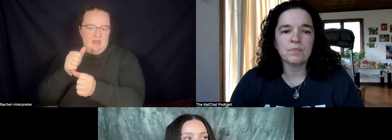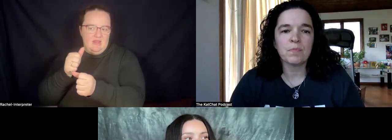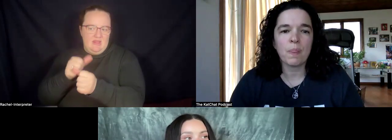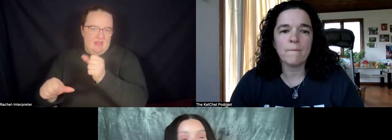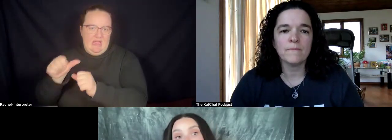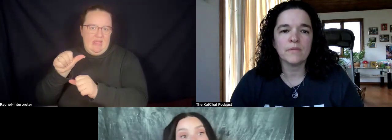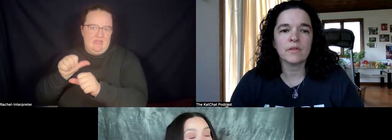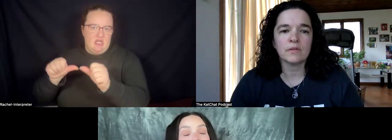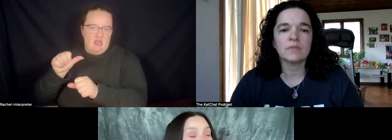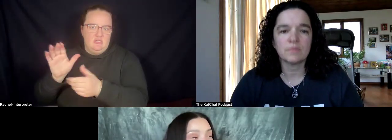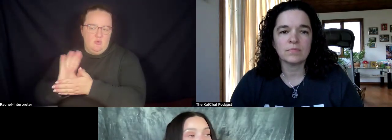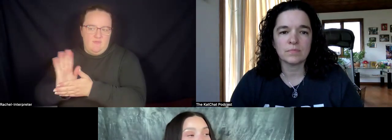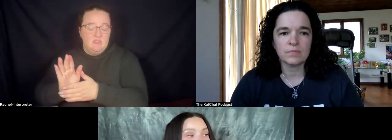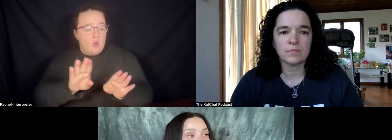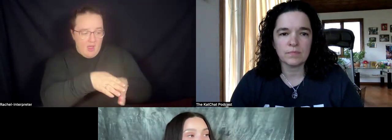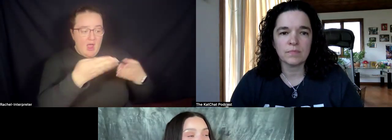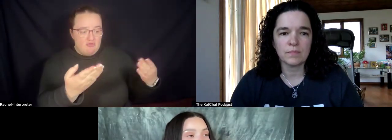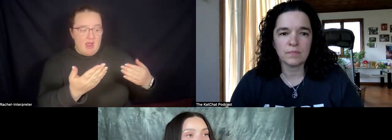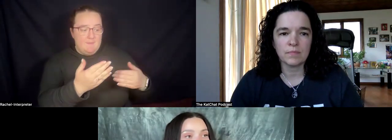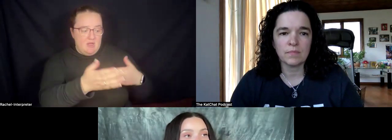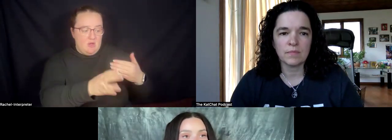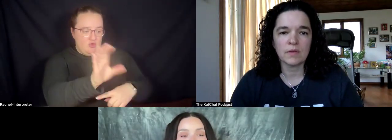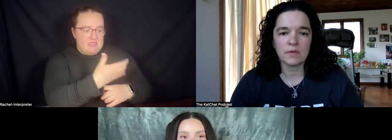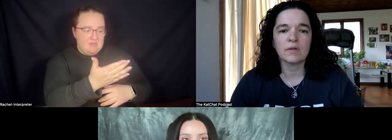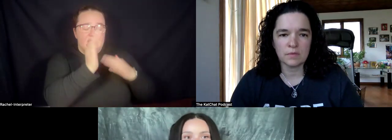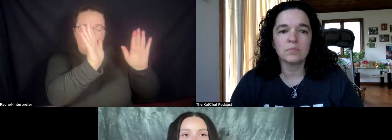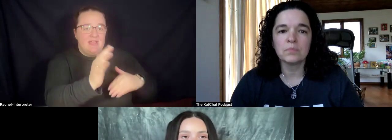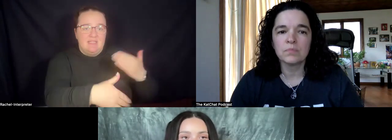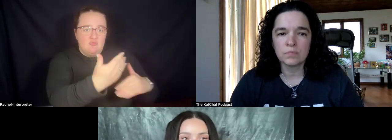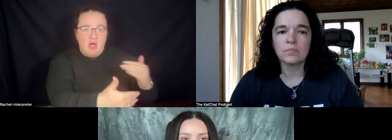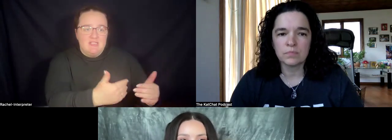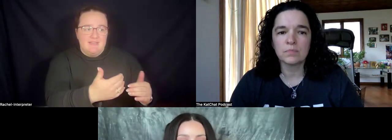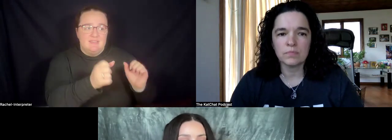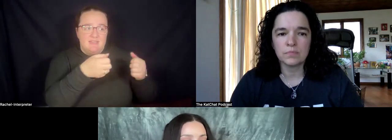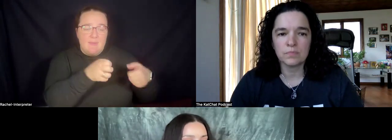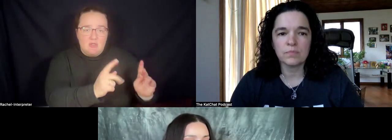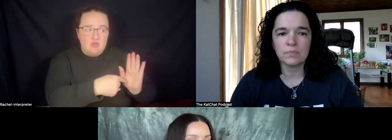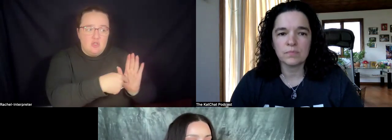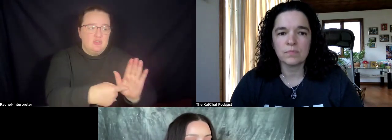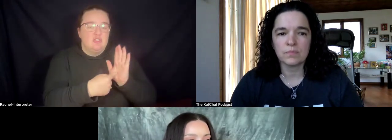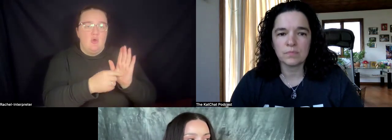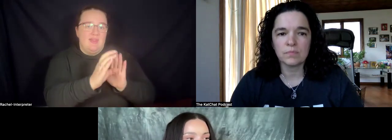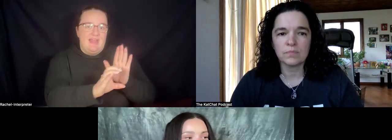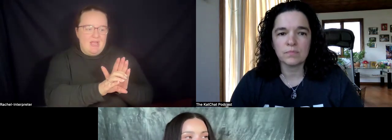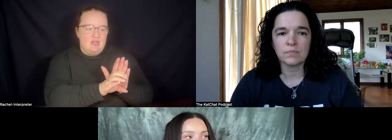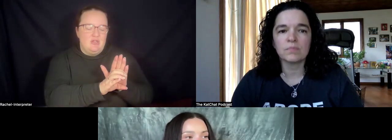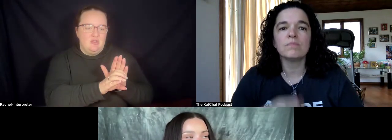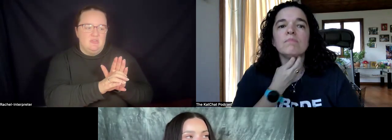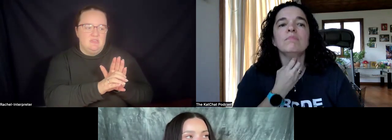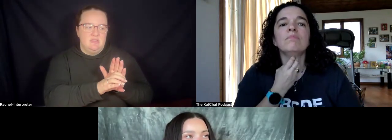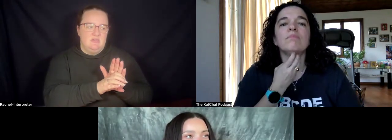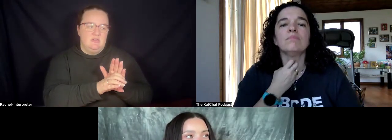versus Unwrapping, which was amazing process. And, we still had the chance to show our characters through the work itself.